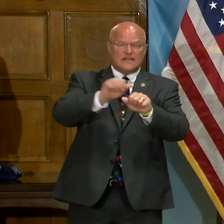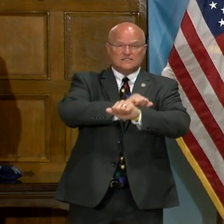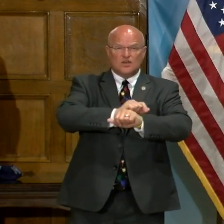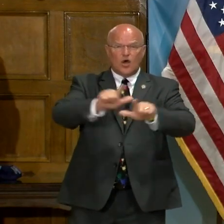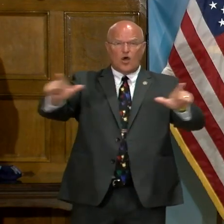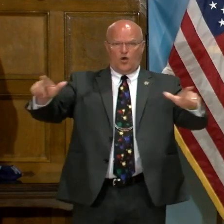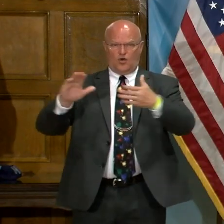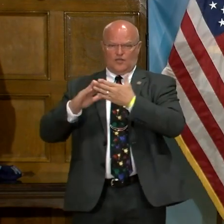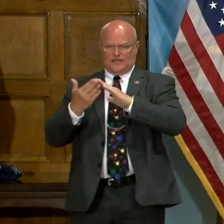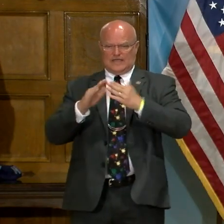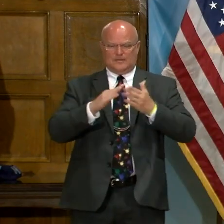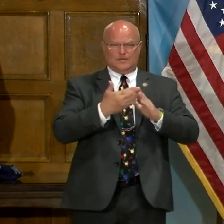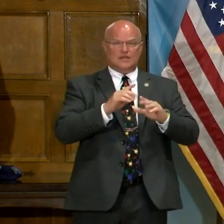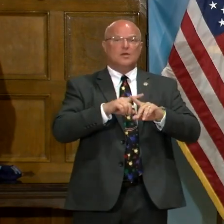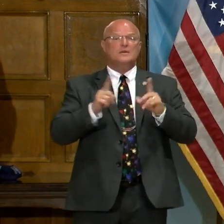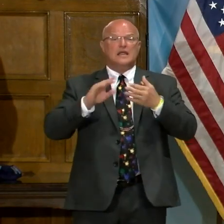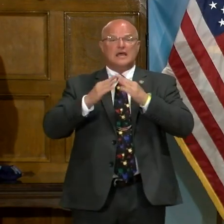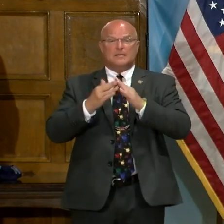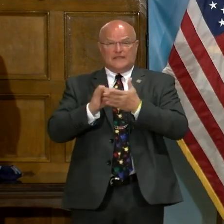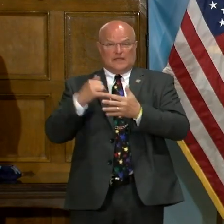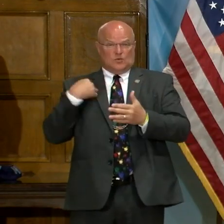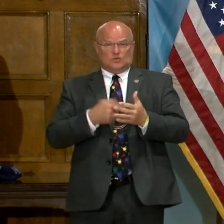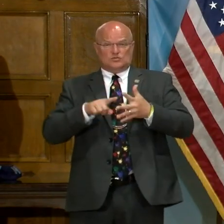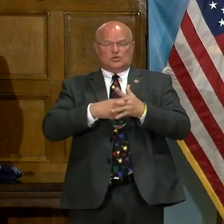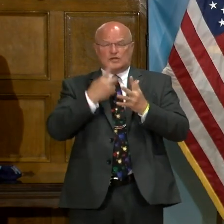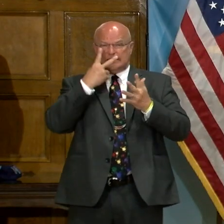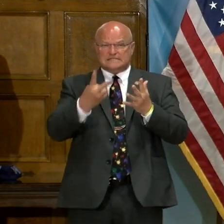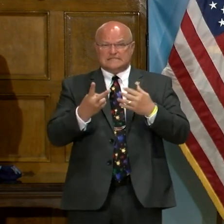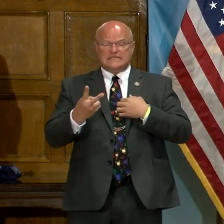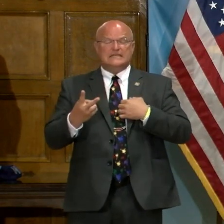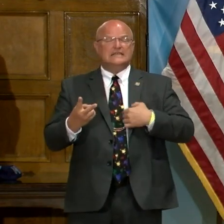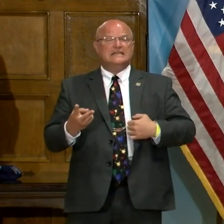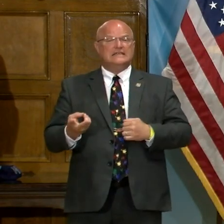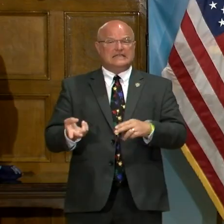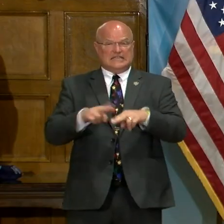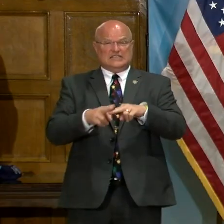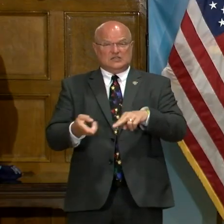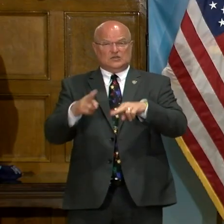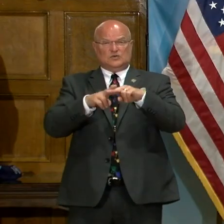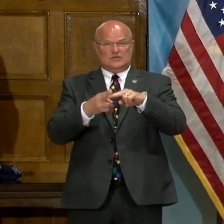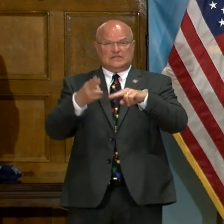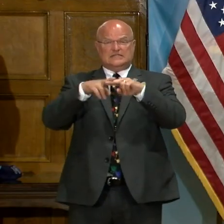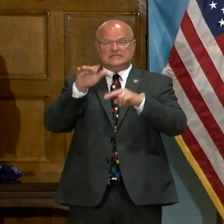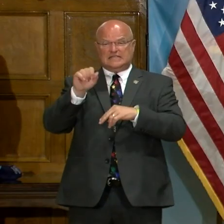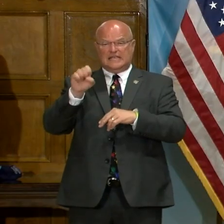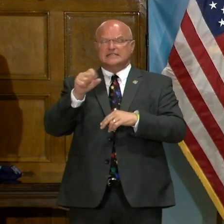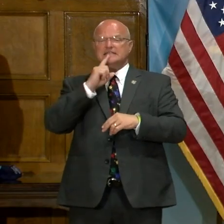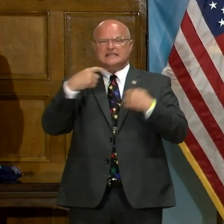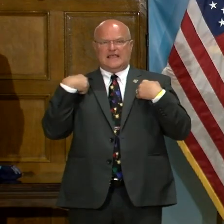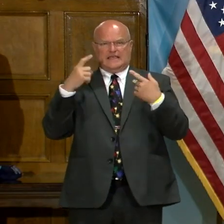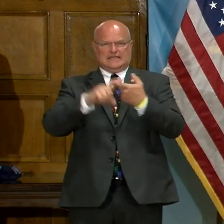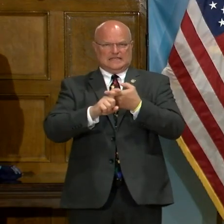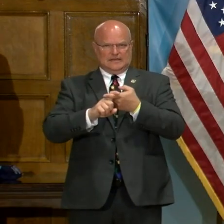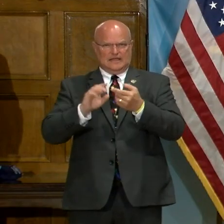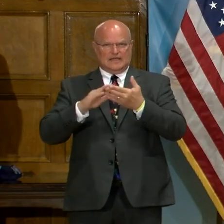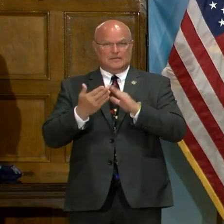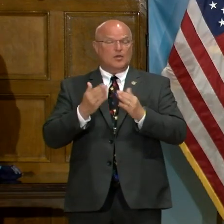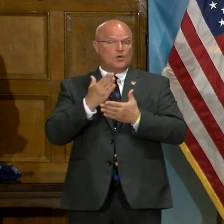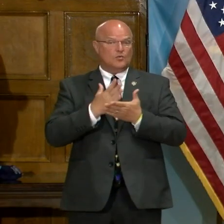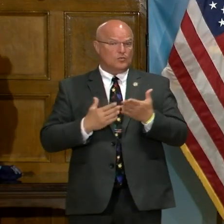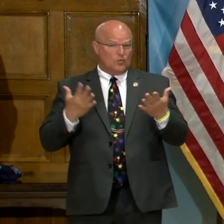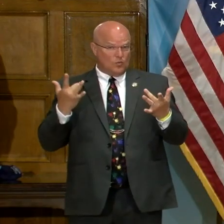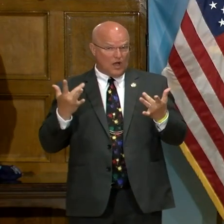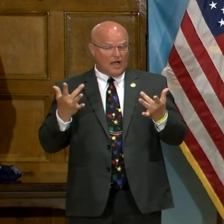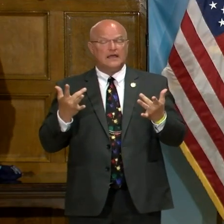of our communities, but a community that we're starting to see increasing number of cases is our Latino community. Now, part of